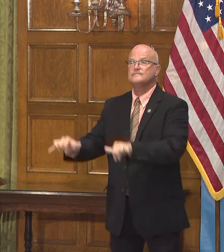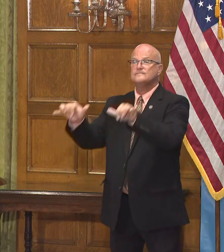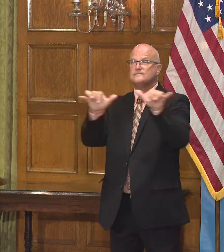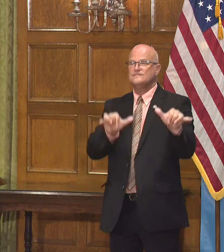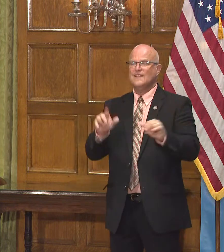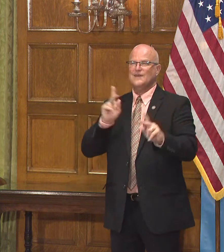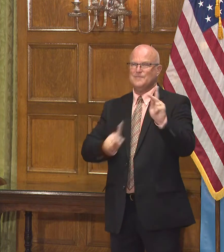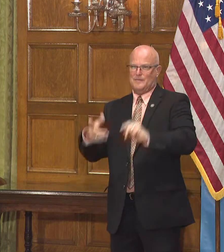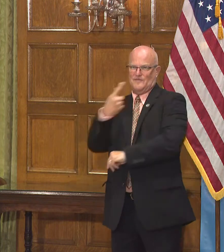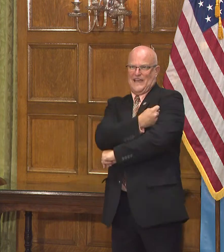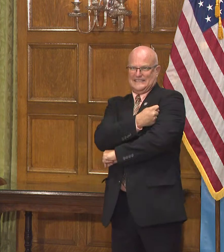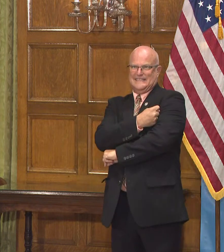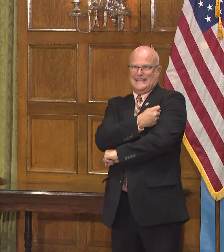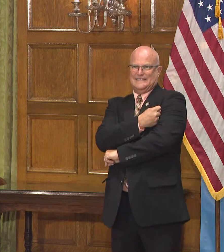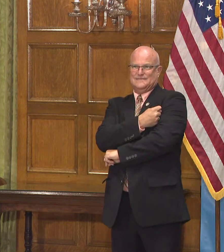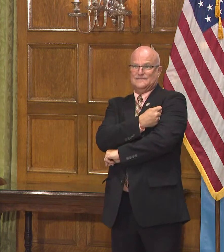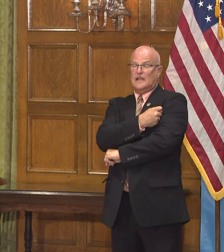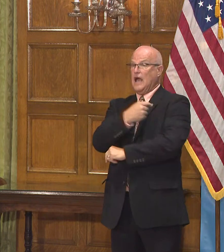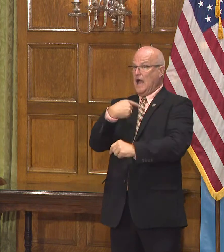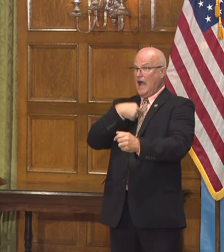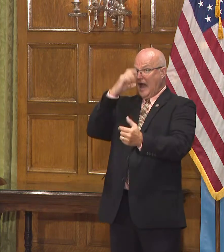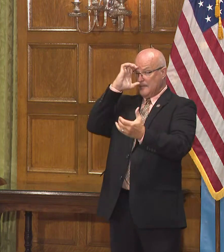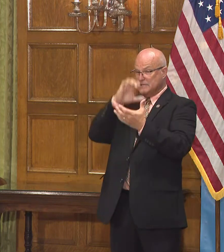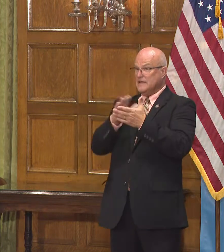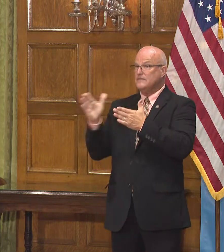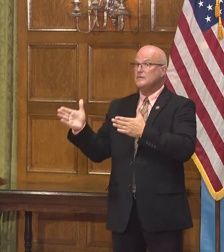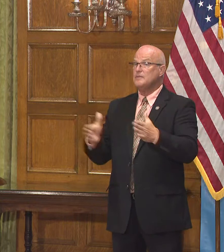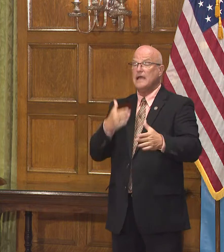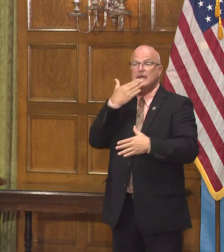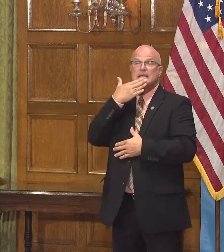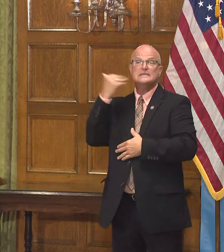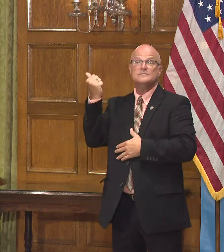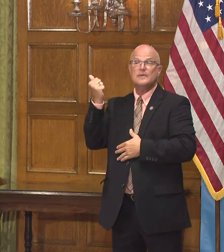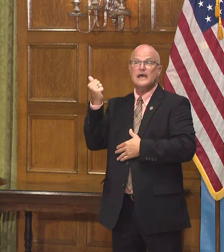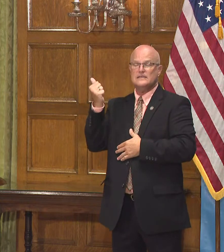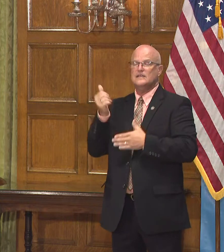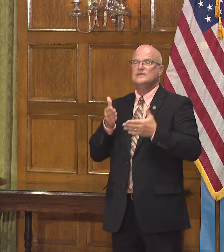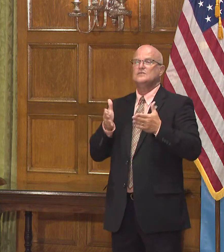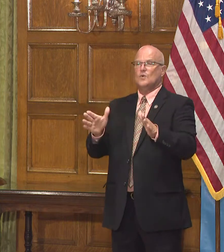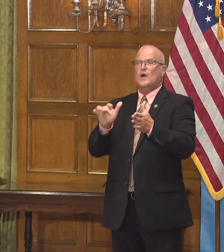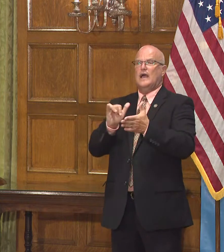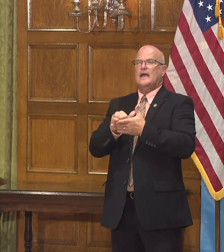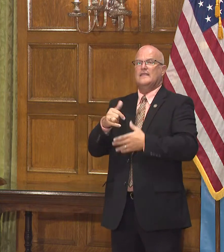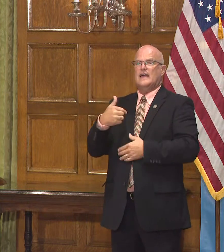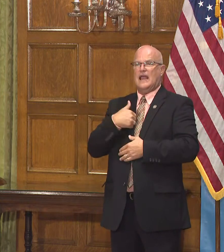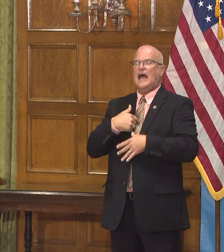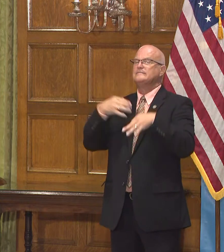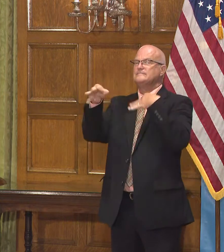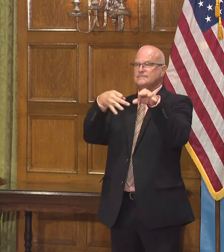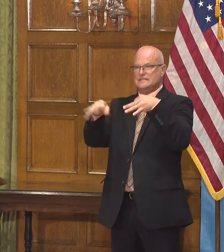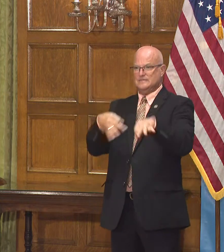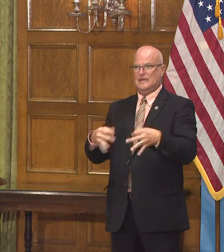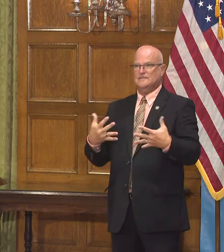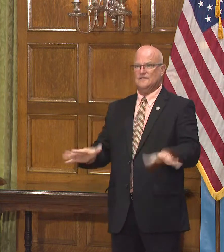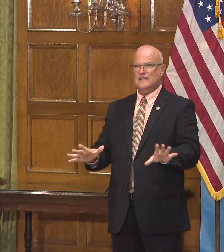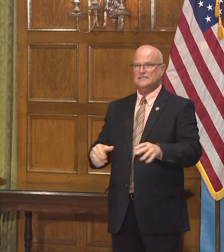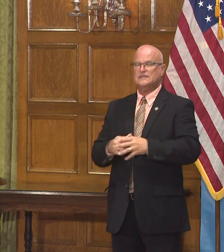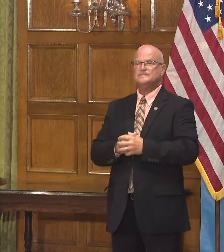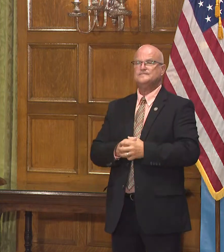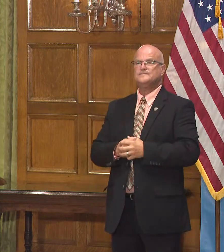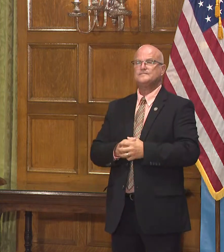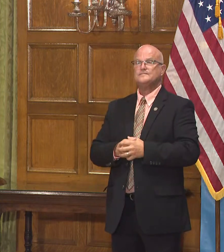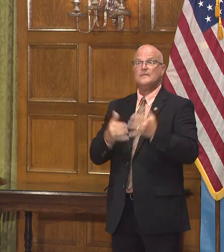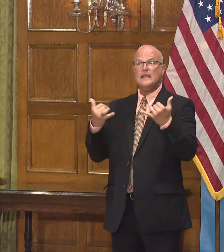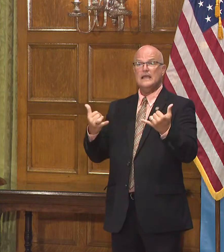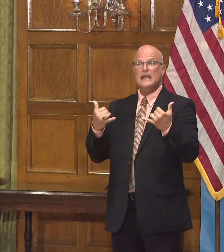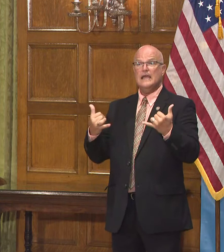people vaccinated. I believe the strategy is best as the way that I outlined it. And now let me go to the